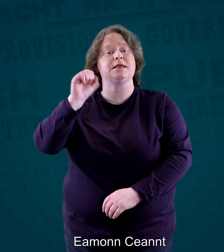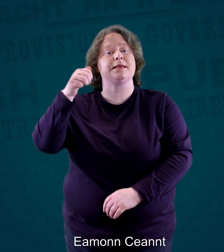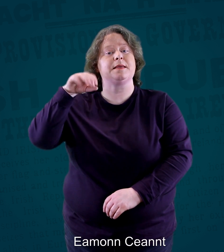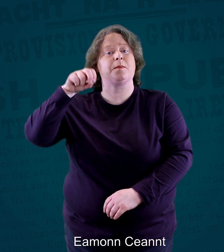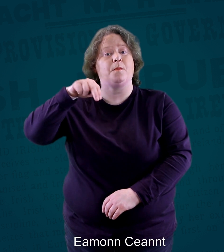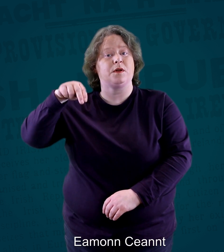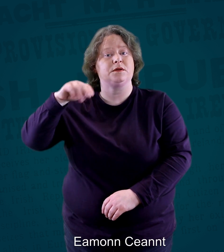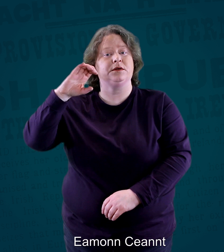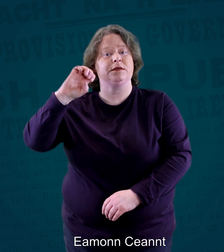Eamon Cant,